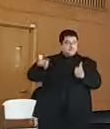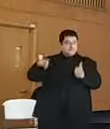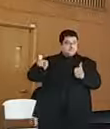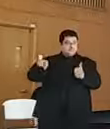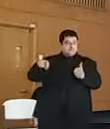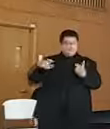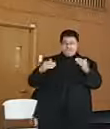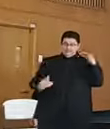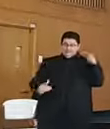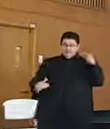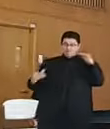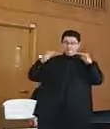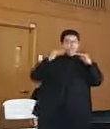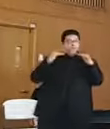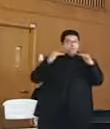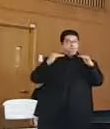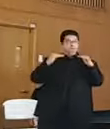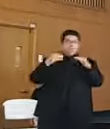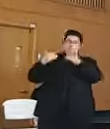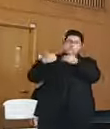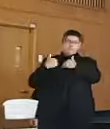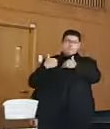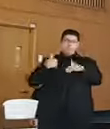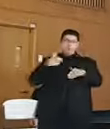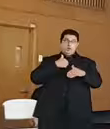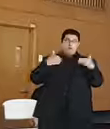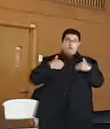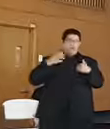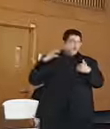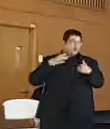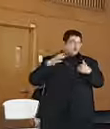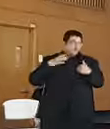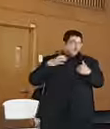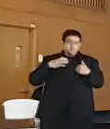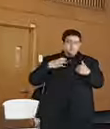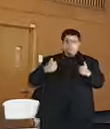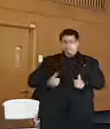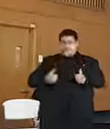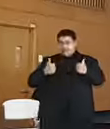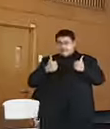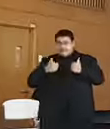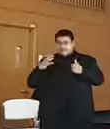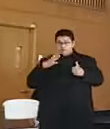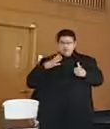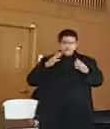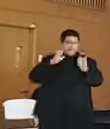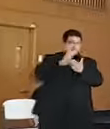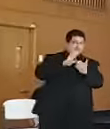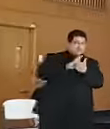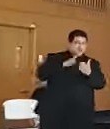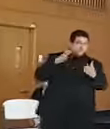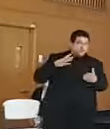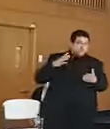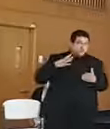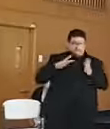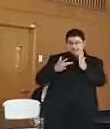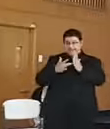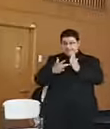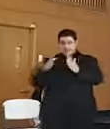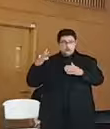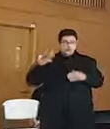need. It's going to be up to us to have coaches in a life coach sense, academic coaching, technology coach